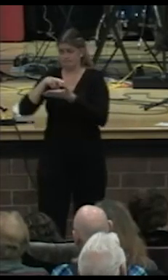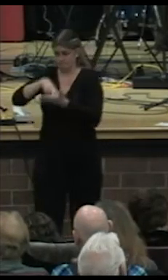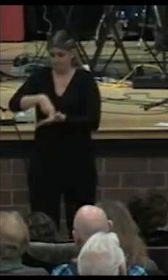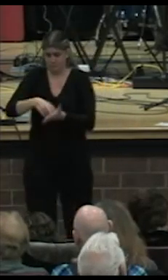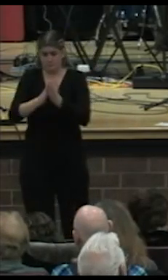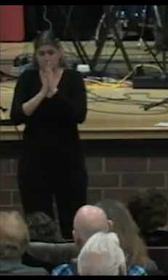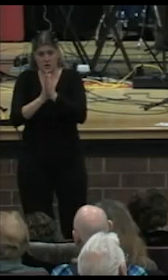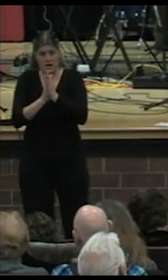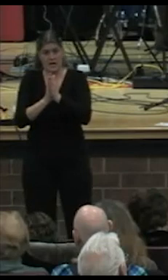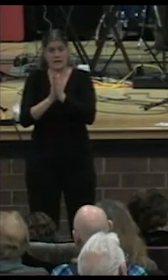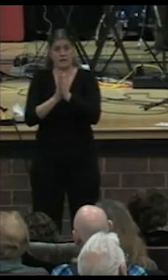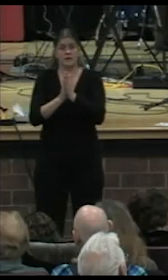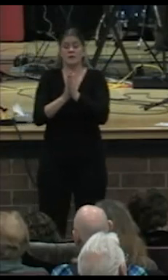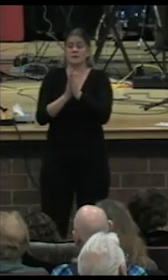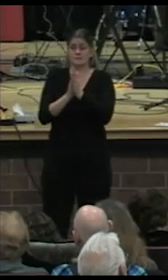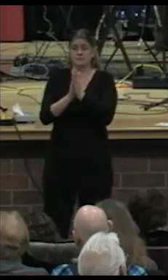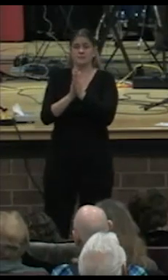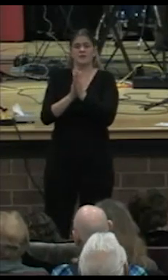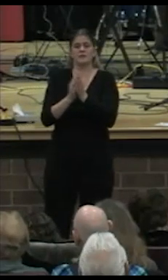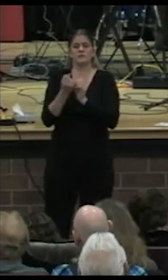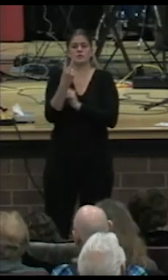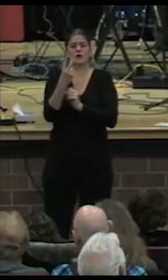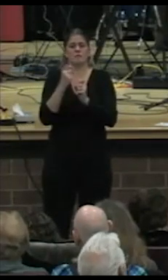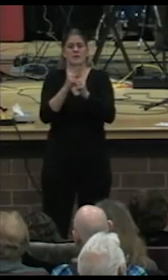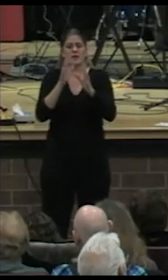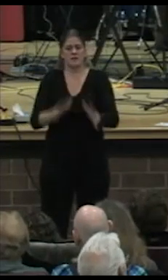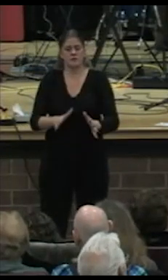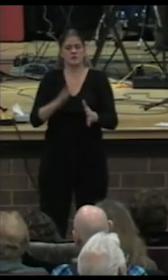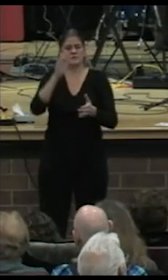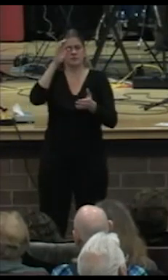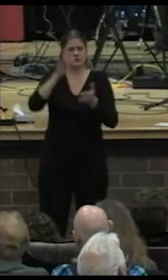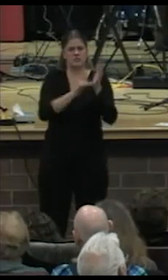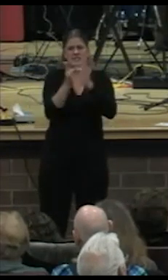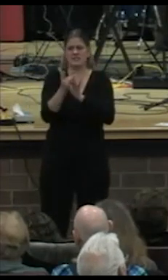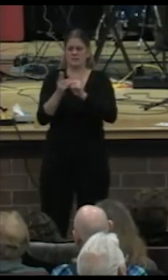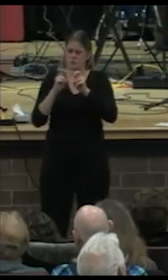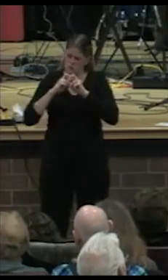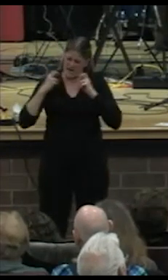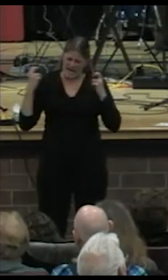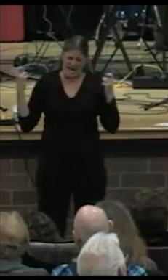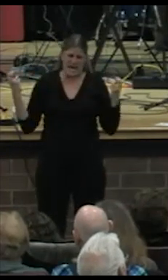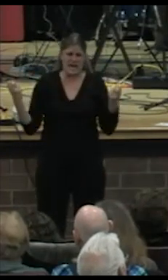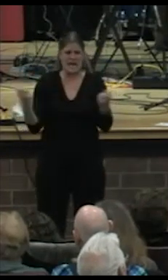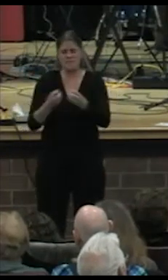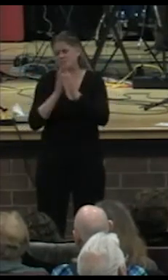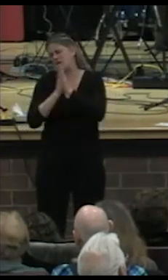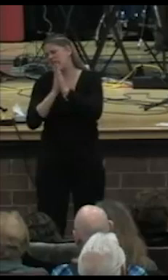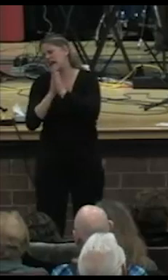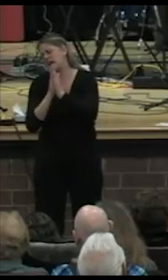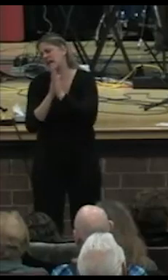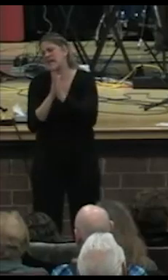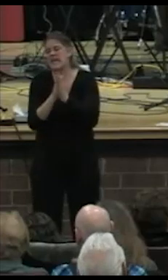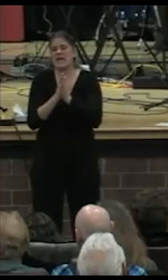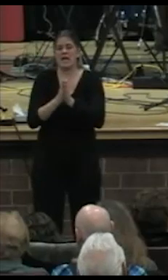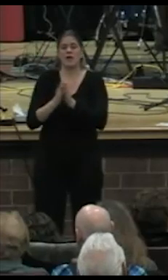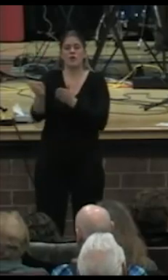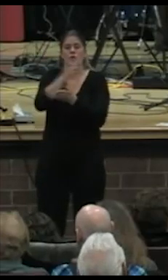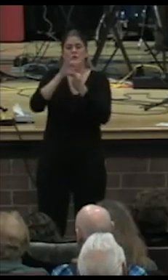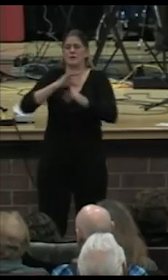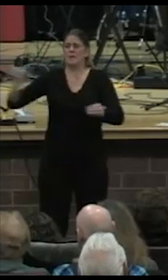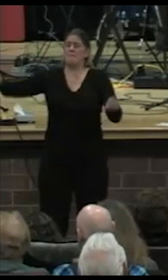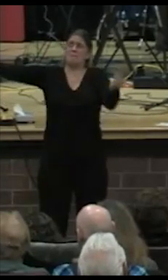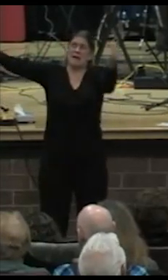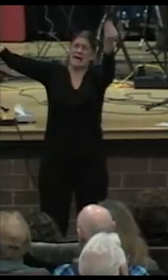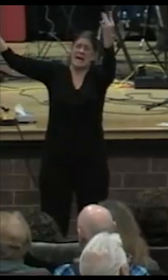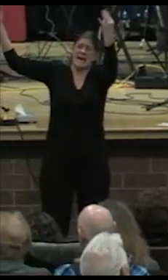chapter 2:1-4. And what happened? The power of God came in. Oh, strong, mighty wind. And they were all filled with the Holy Spirit